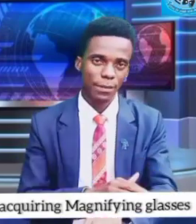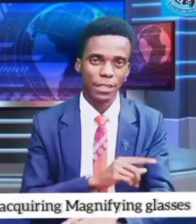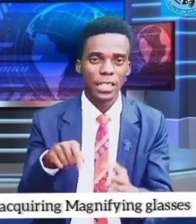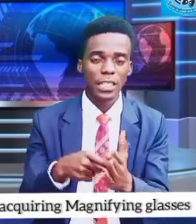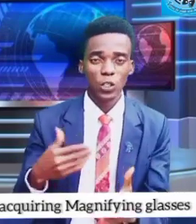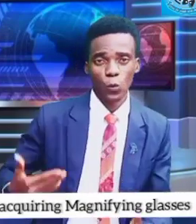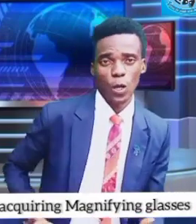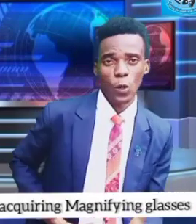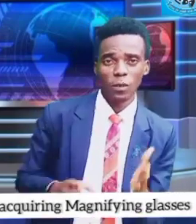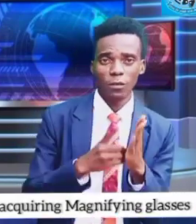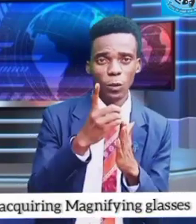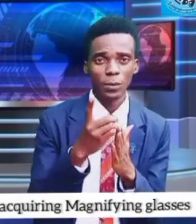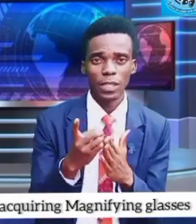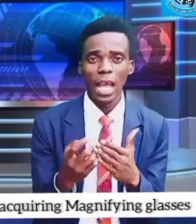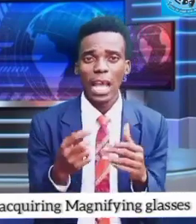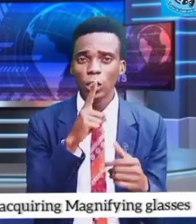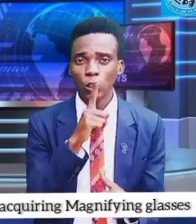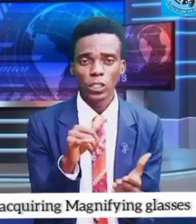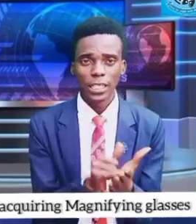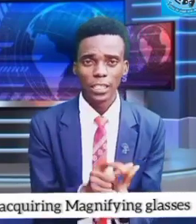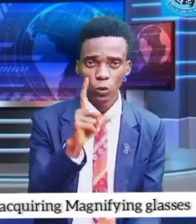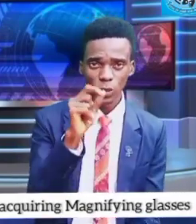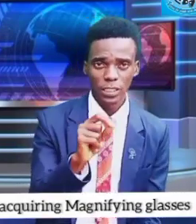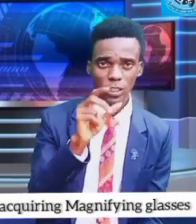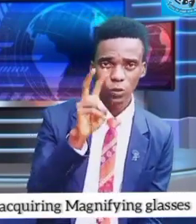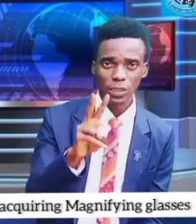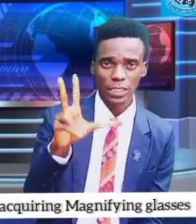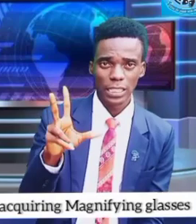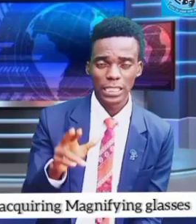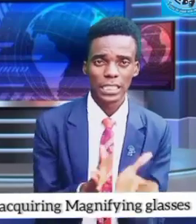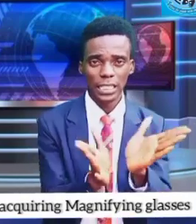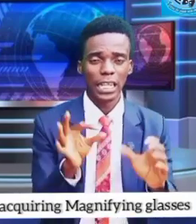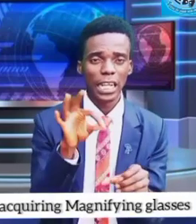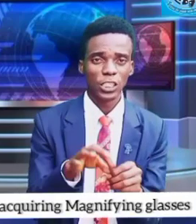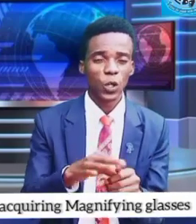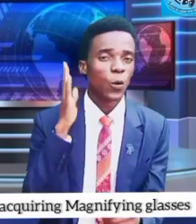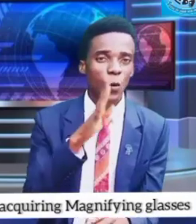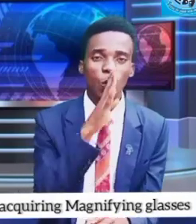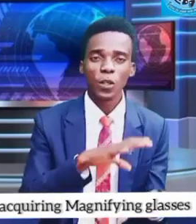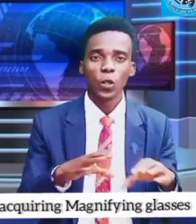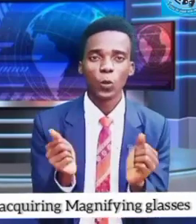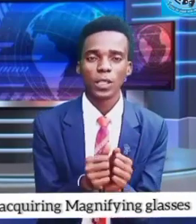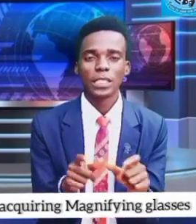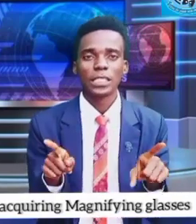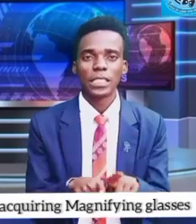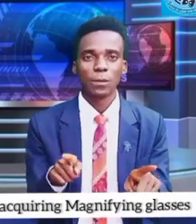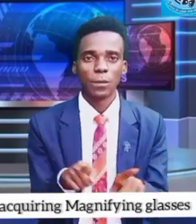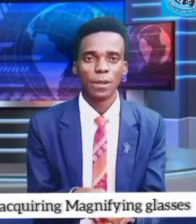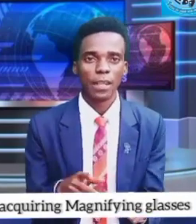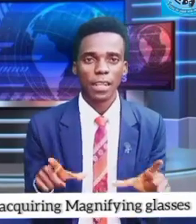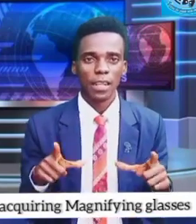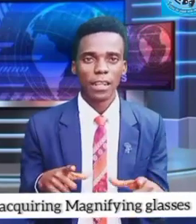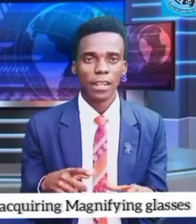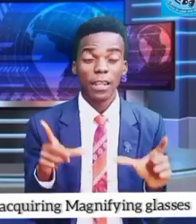This welcome development assures that the 2023 general election will be conducted with the same level of